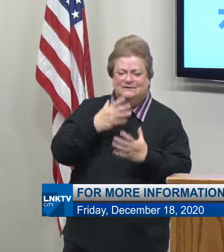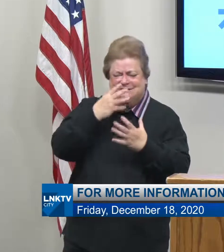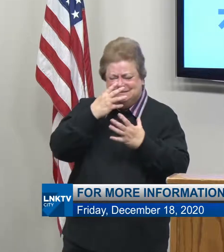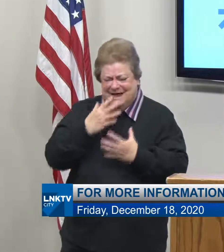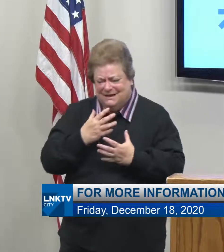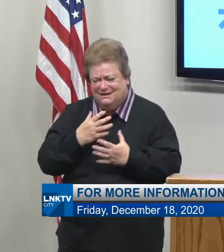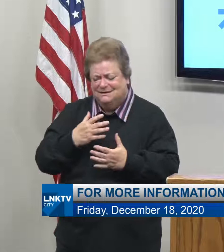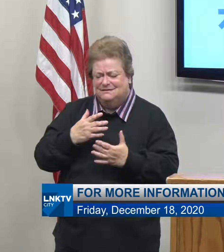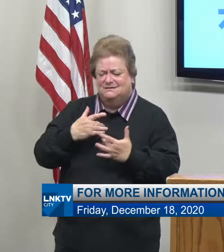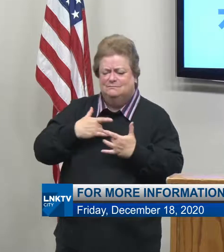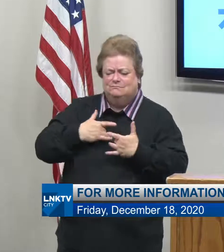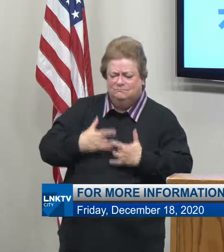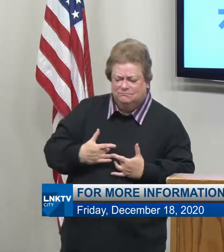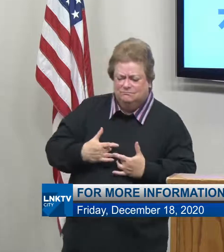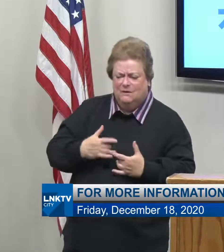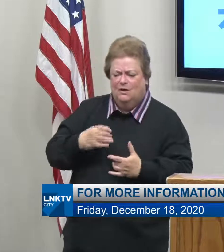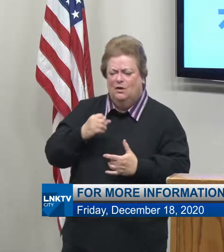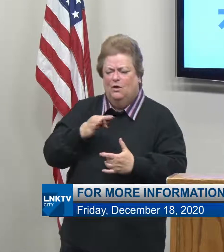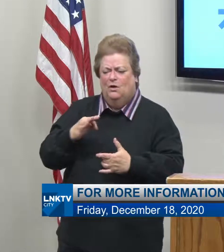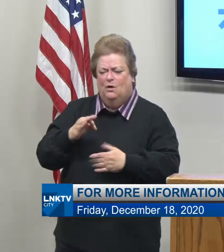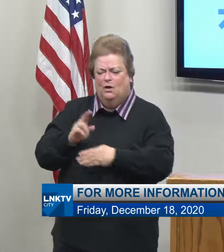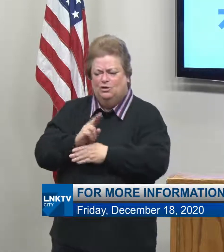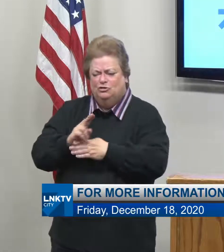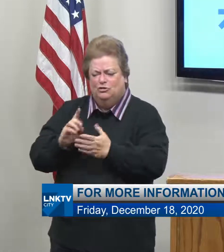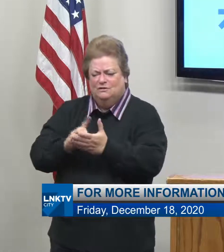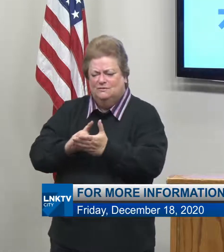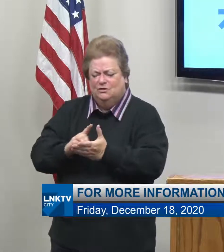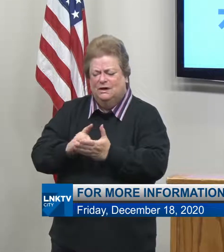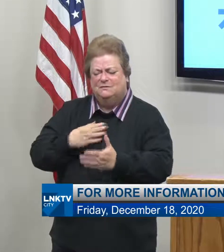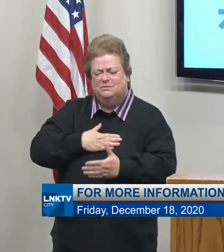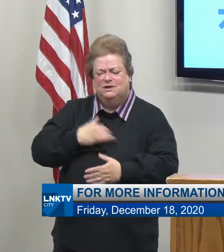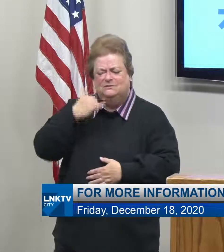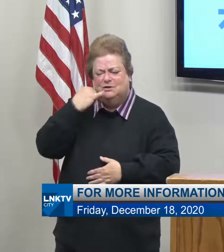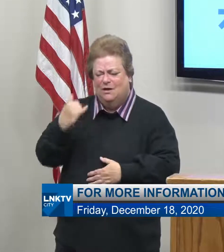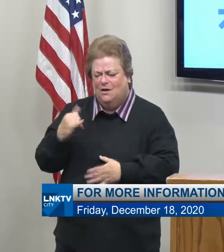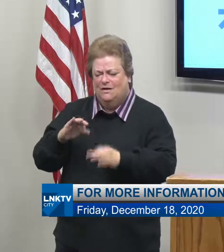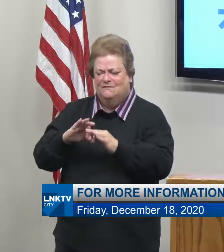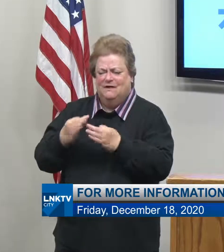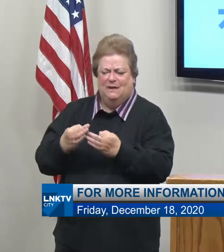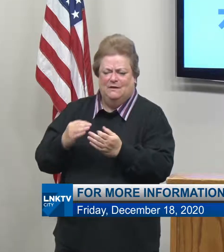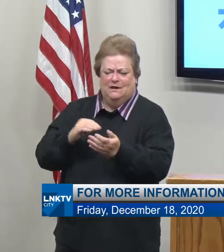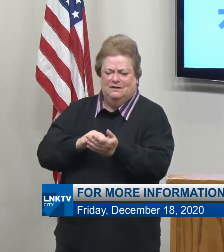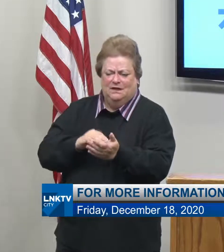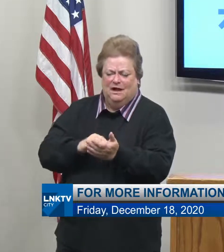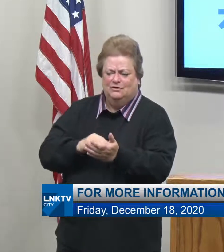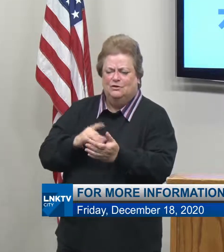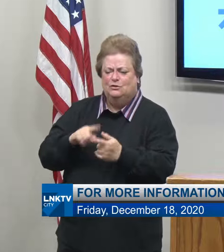be persistent or worsening, please call your family doctor or local health clinic to